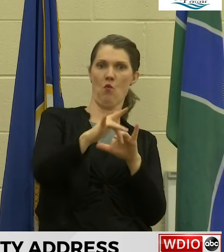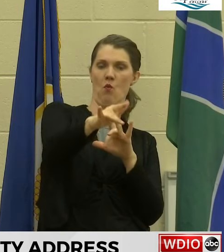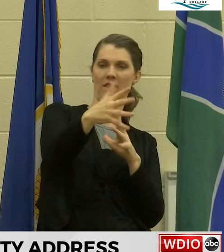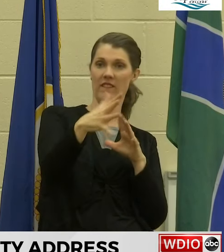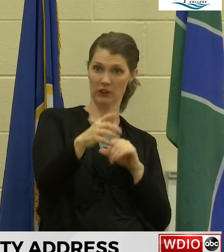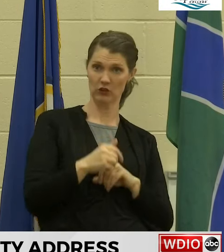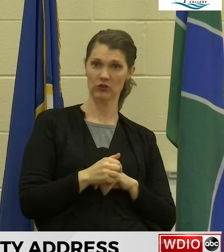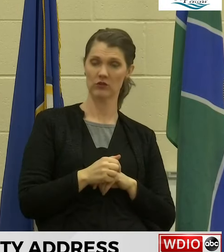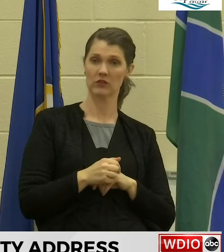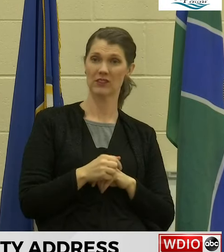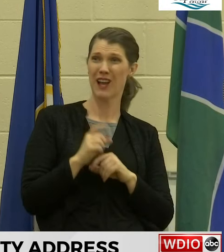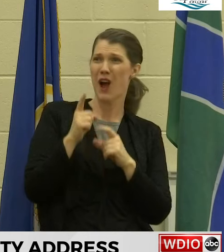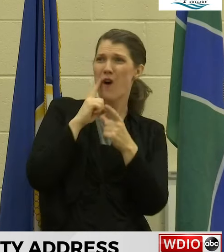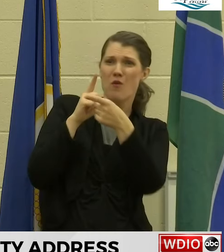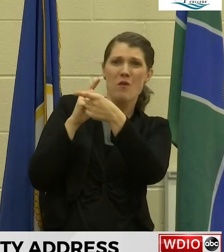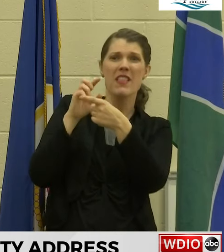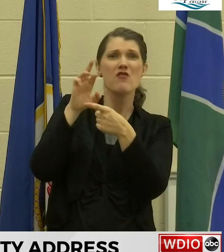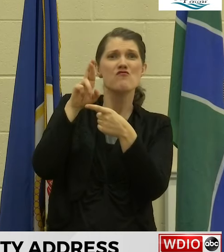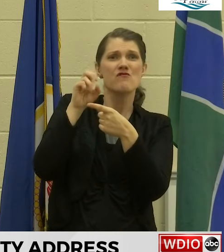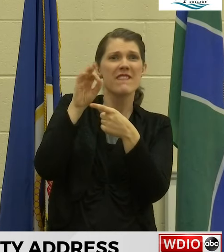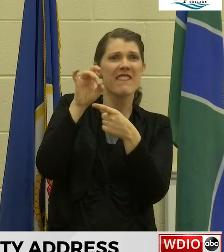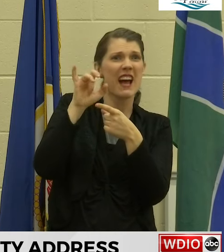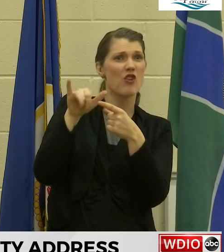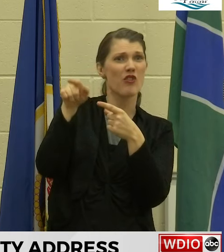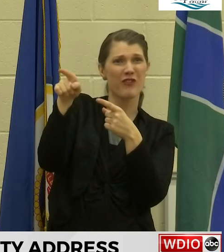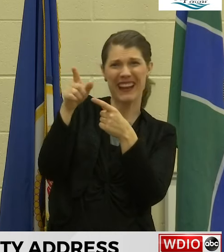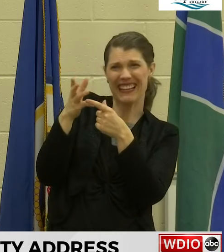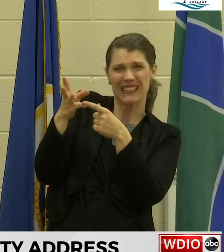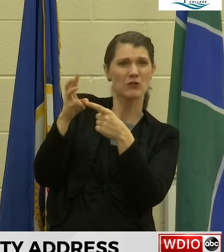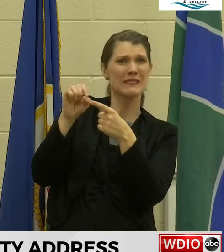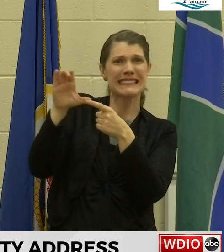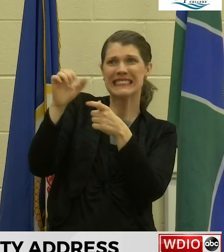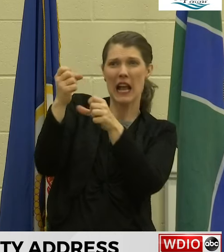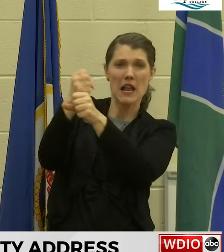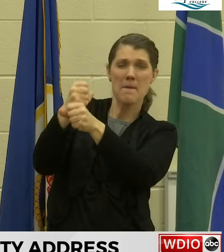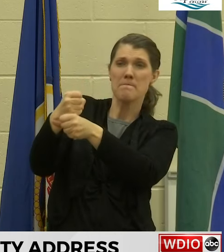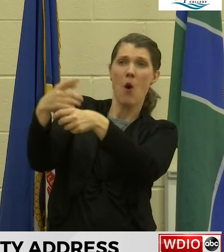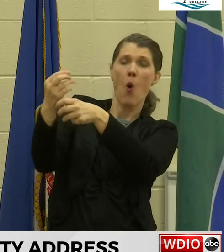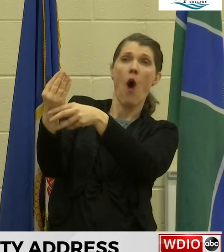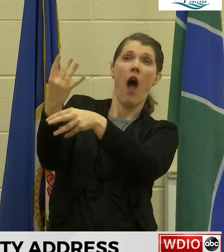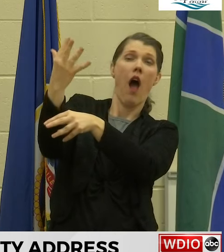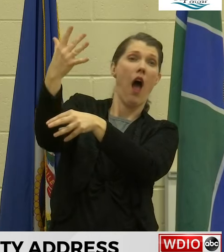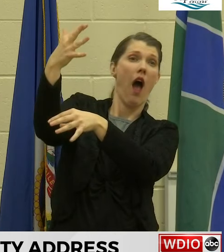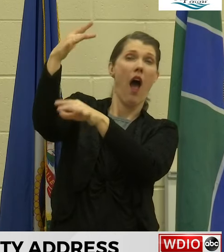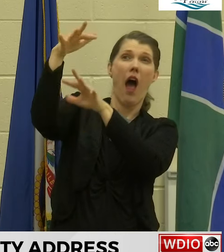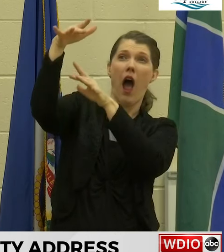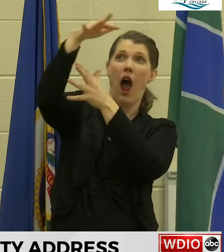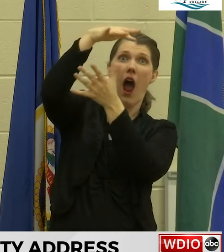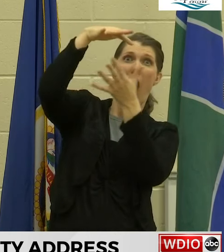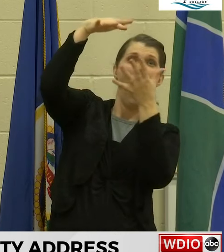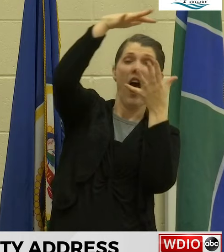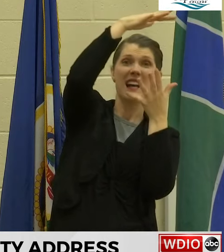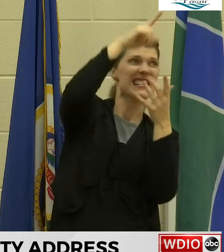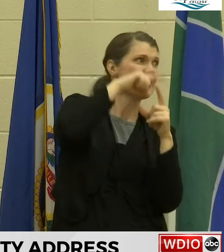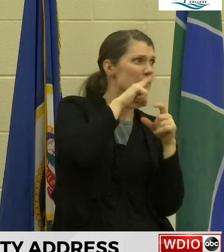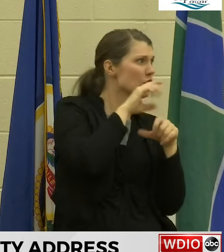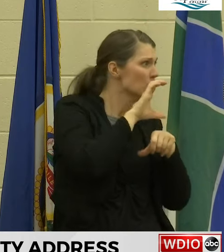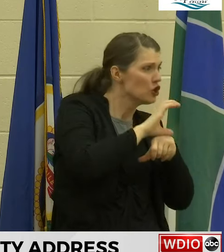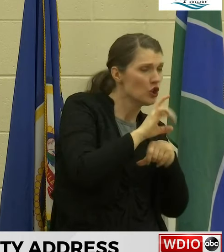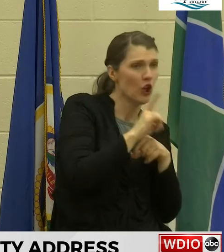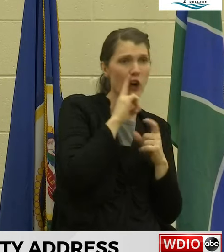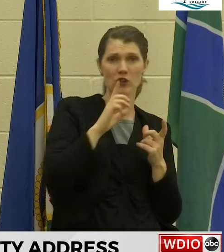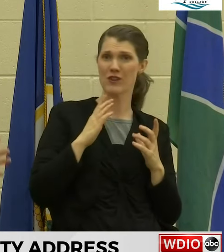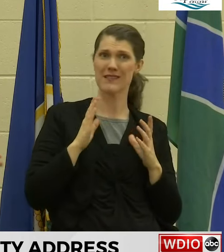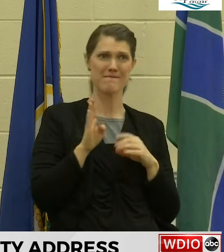When the Husky refinery exploded and threatened Duluth, faith communities, businesses,